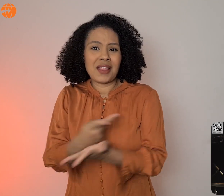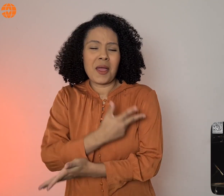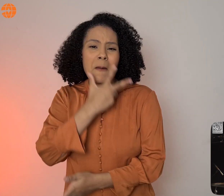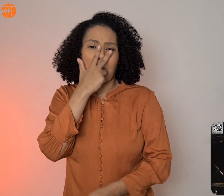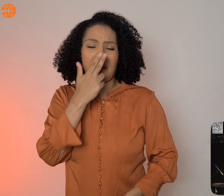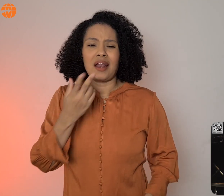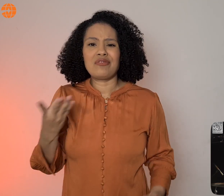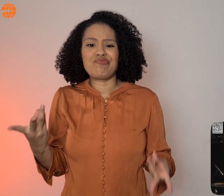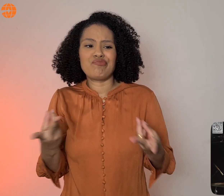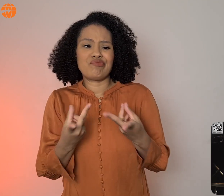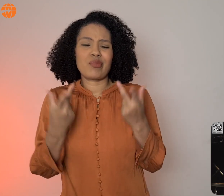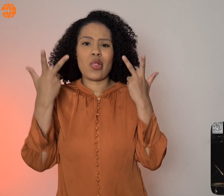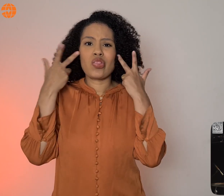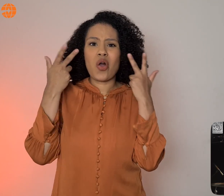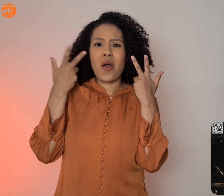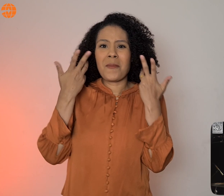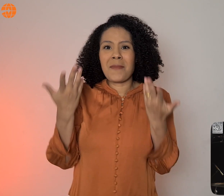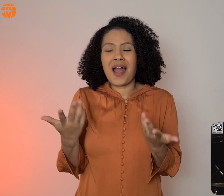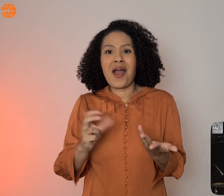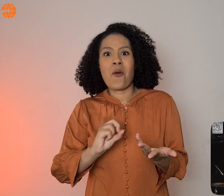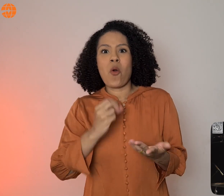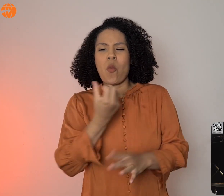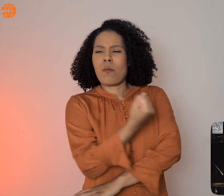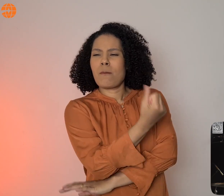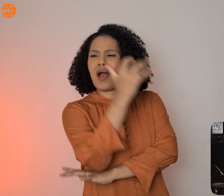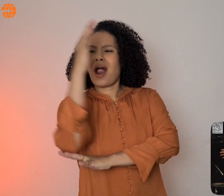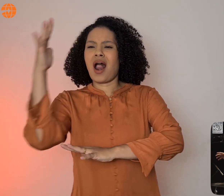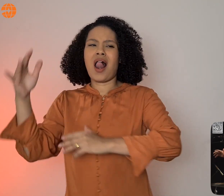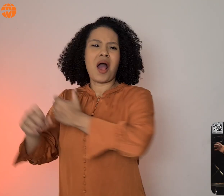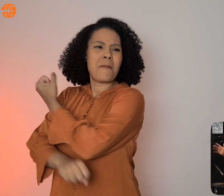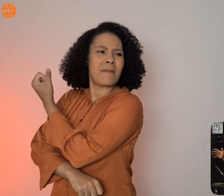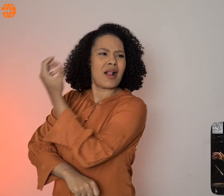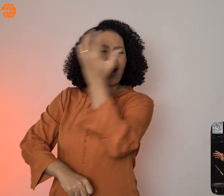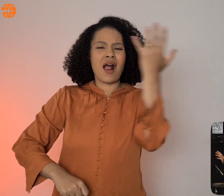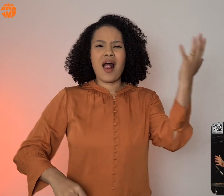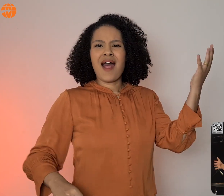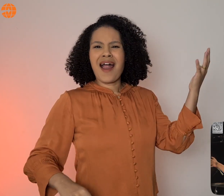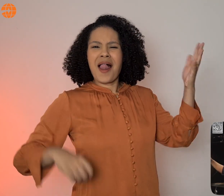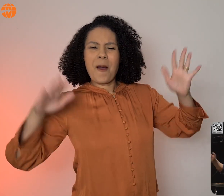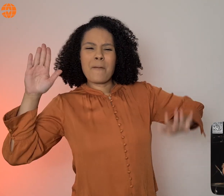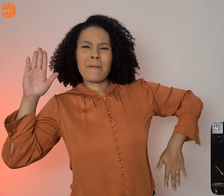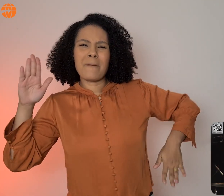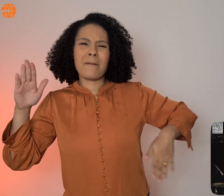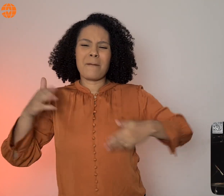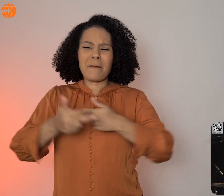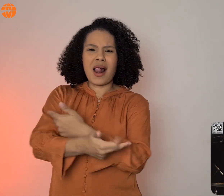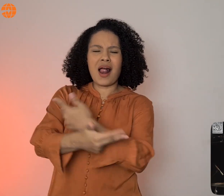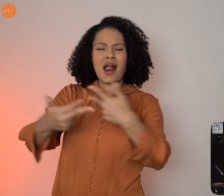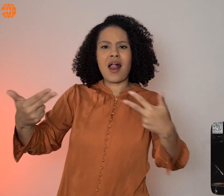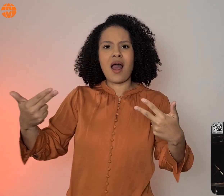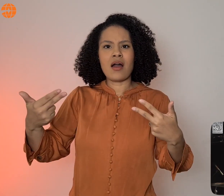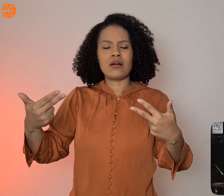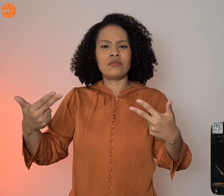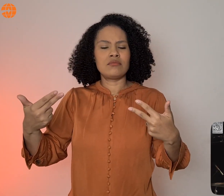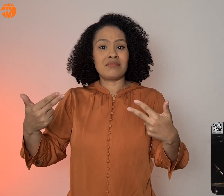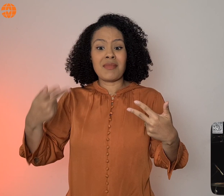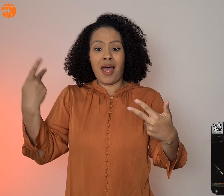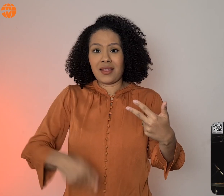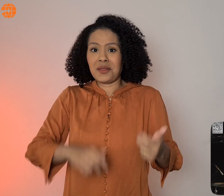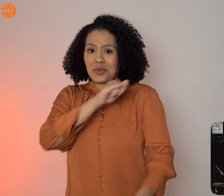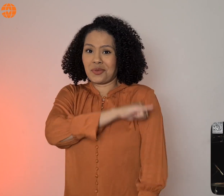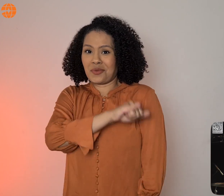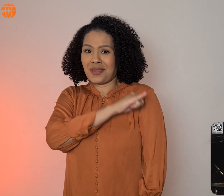of nature, which you have a lot of here in Rio, De todas as belezas naturais e maravilhas que vocês têm bastante aqui no Rio. to God's